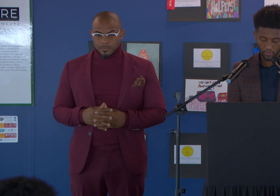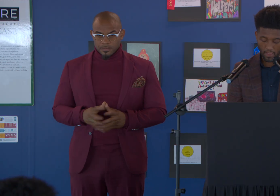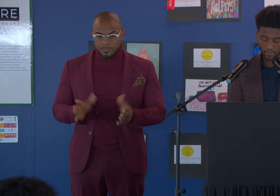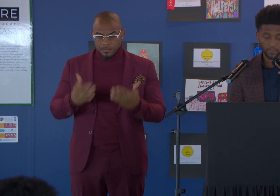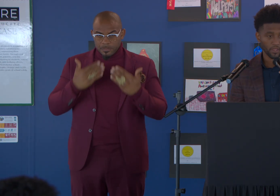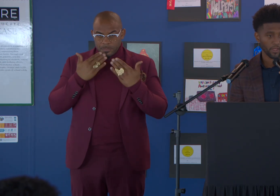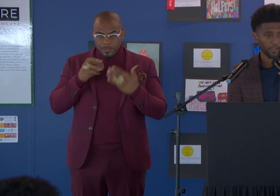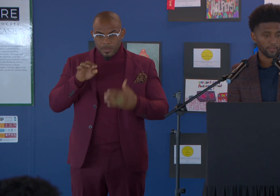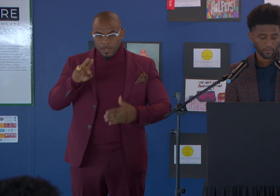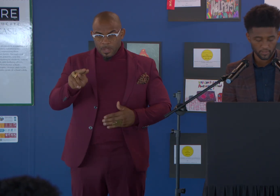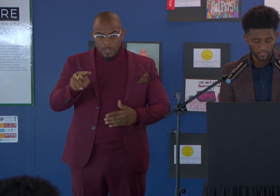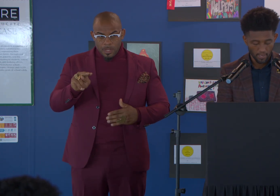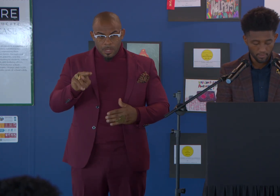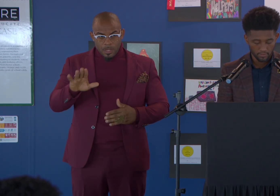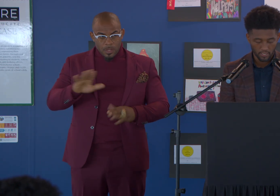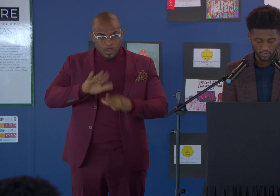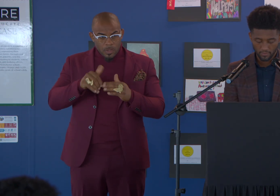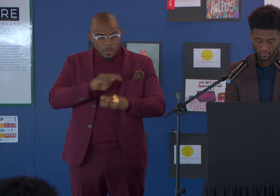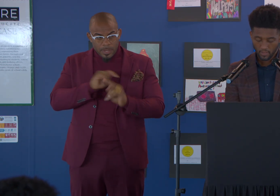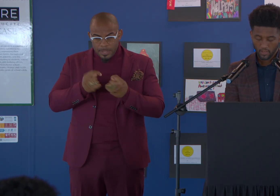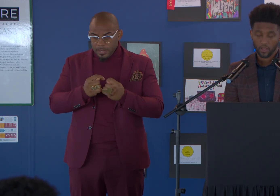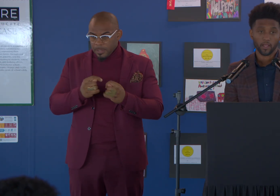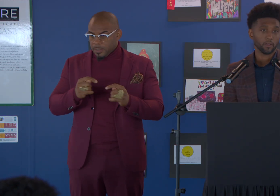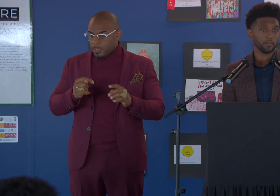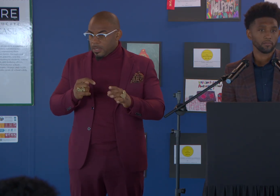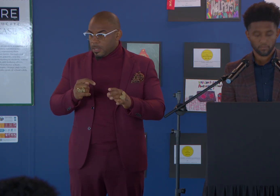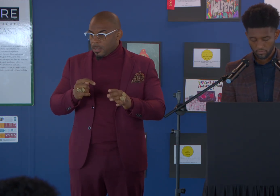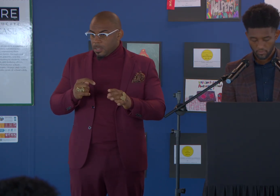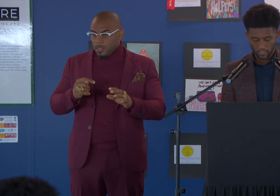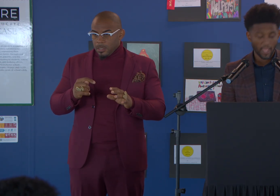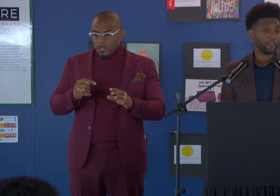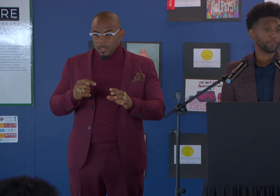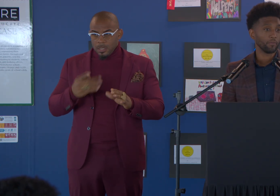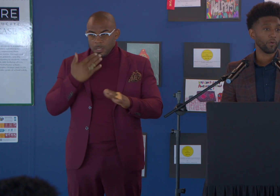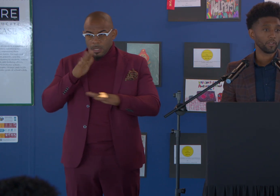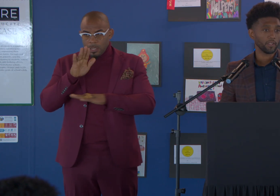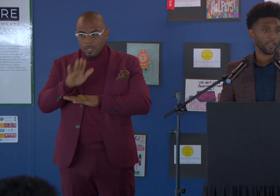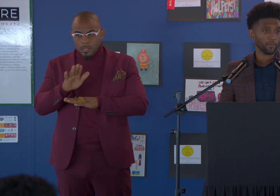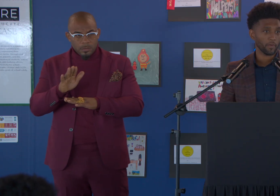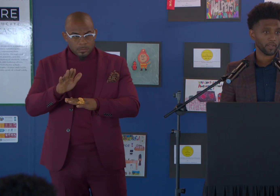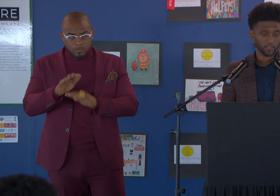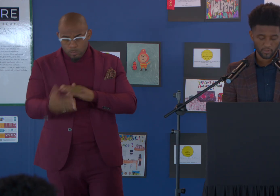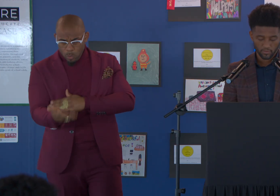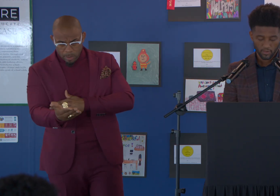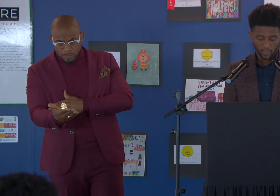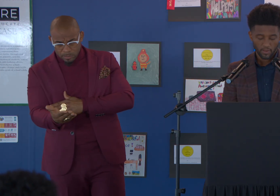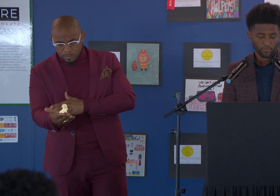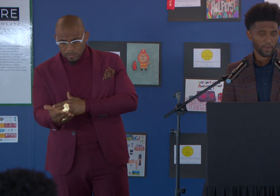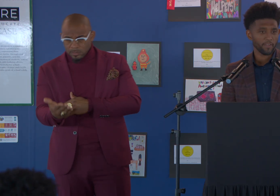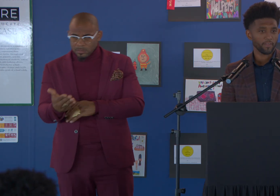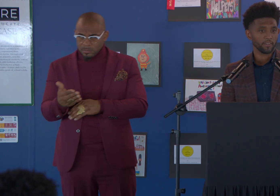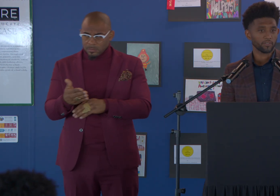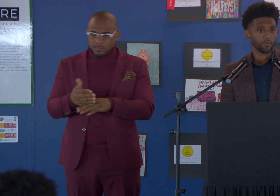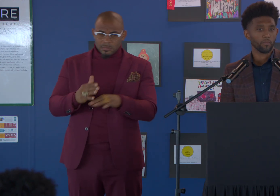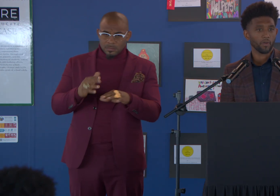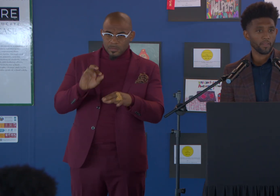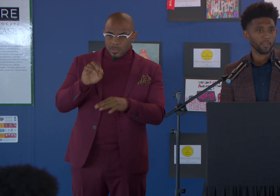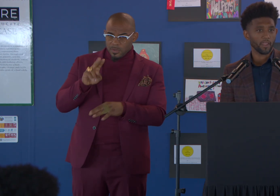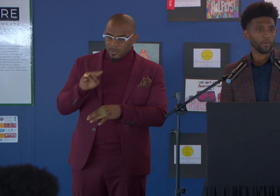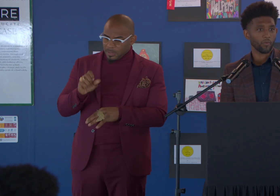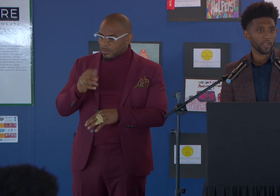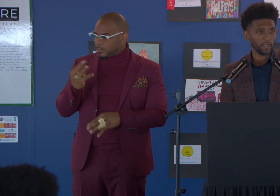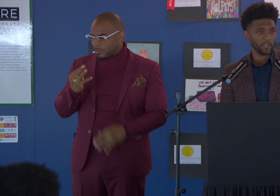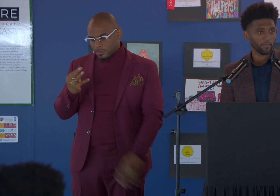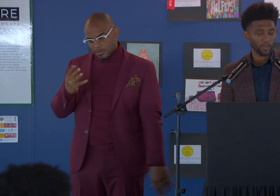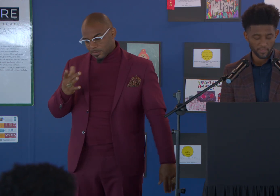Thank you, Robyn, and your entire team, and good afternoon, everybody. Good Ravens